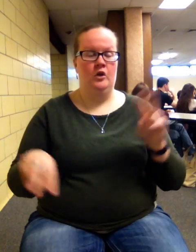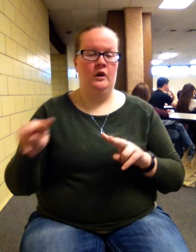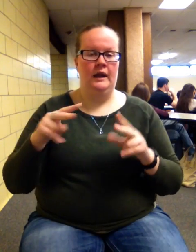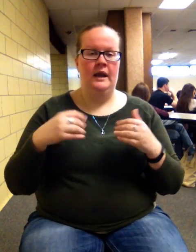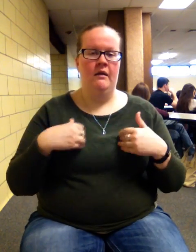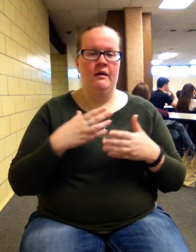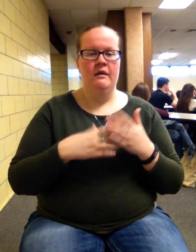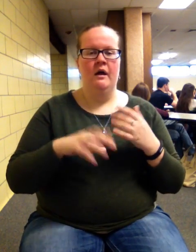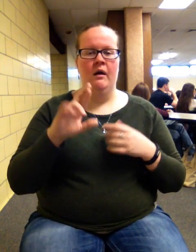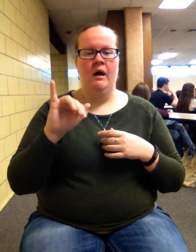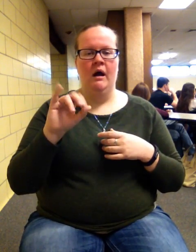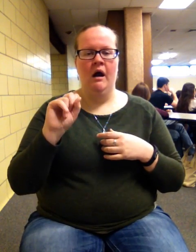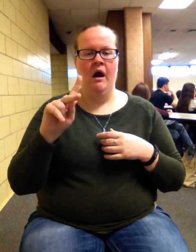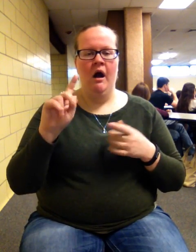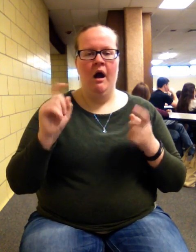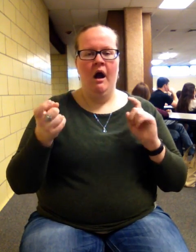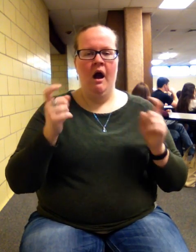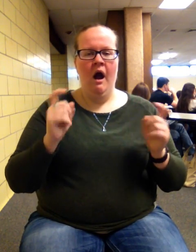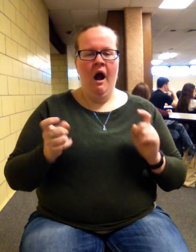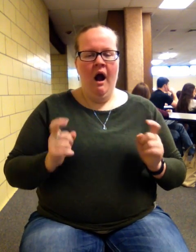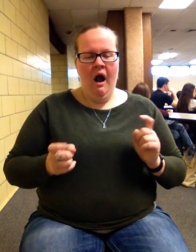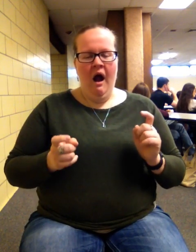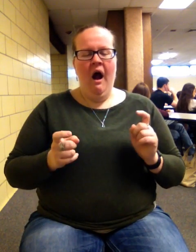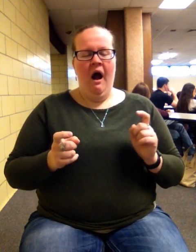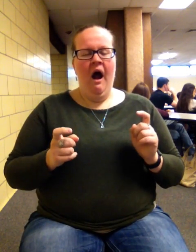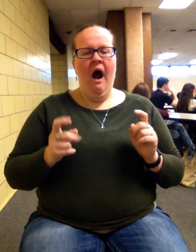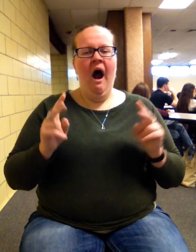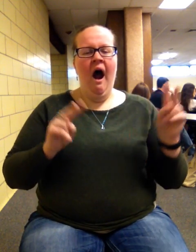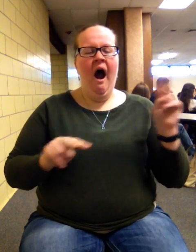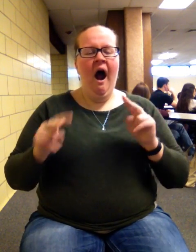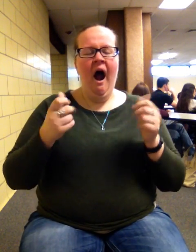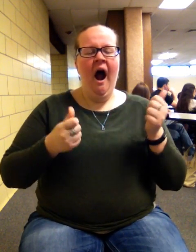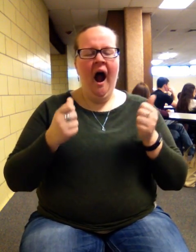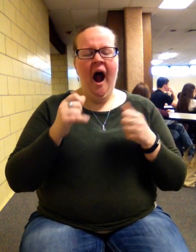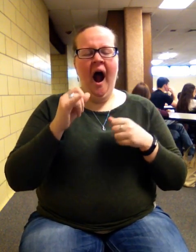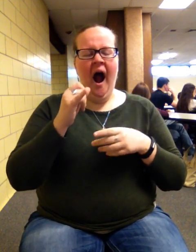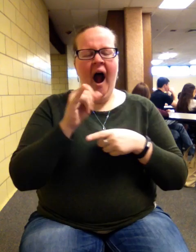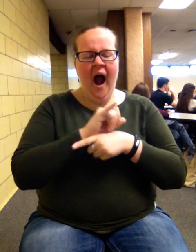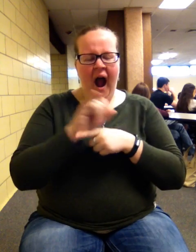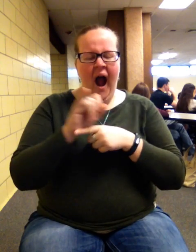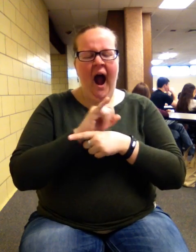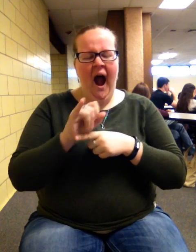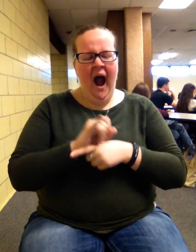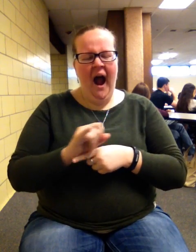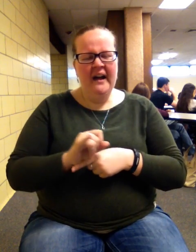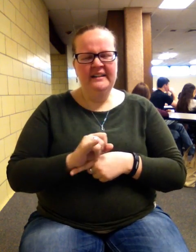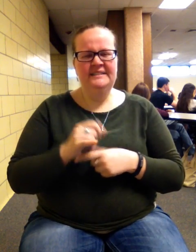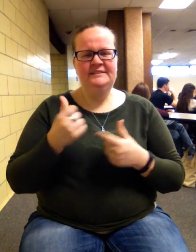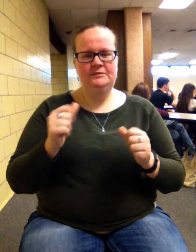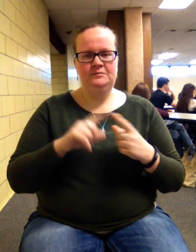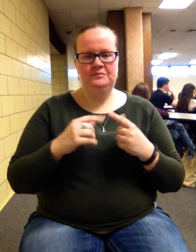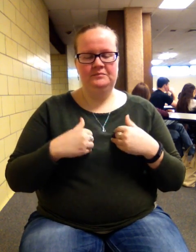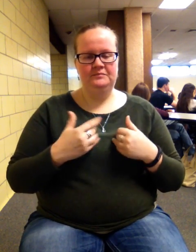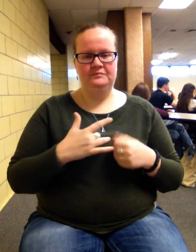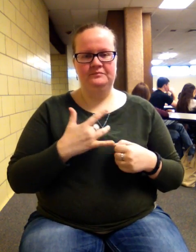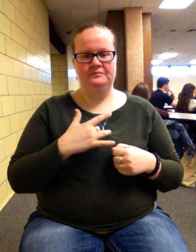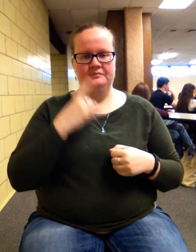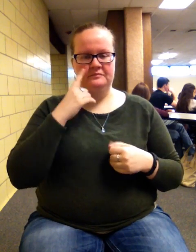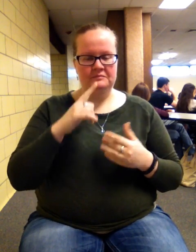risk adjustments. So they do look at what industry their different divisions are in. They do try to get a feel for how risky it is, what the